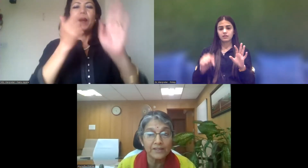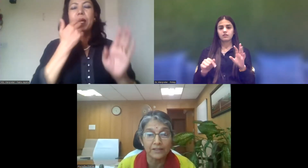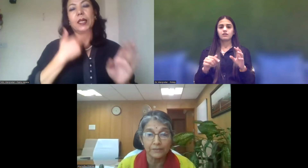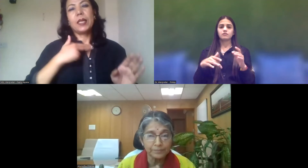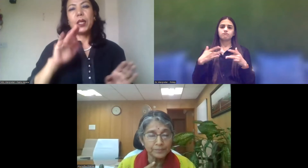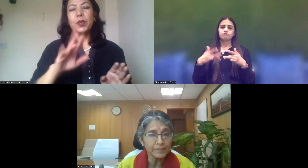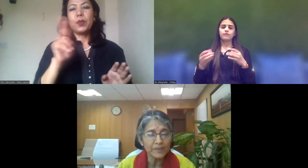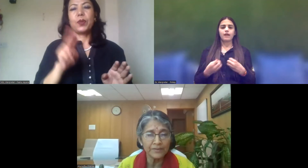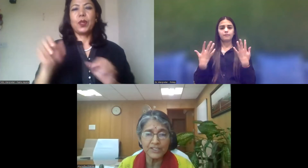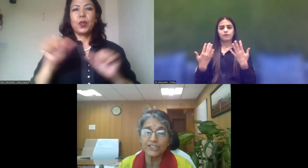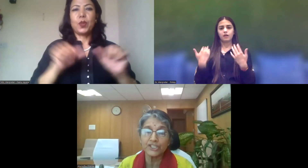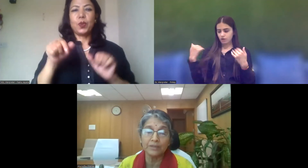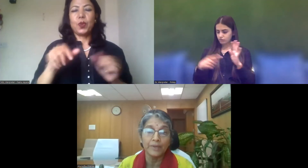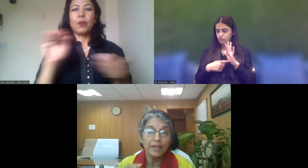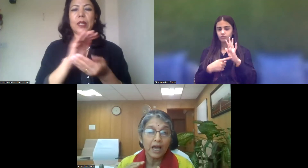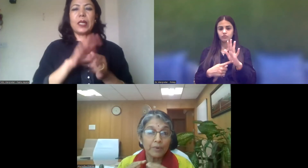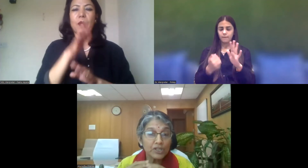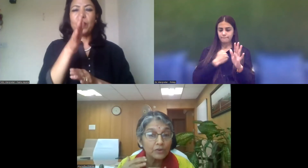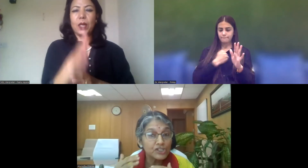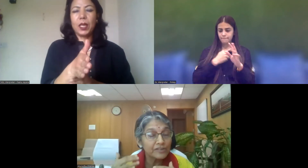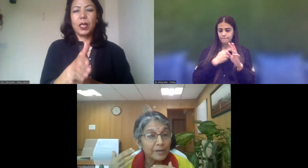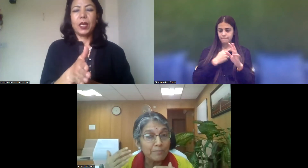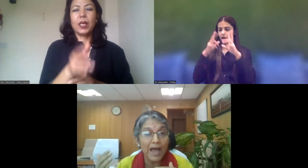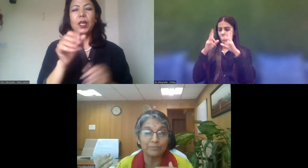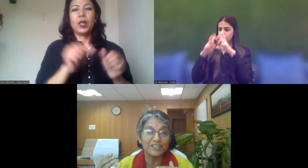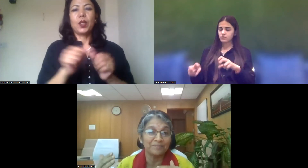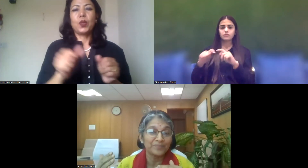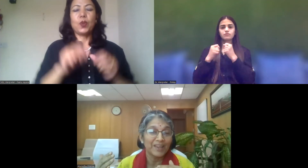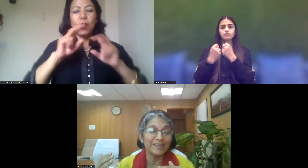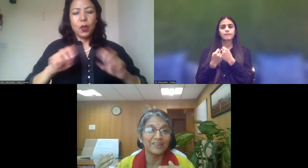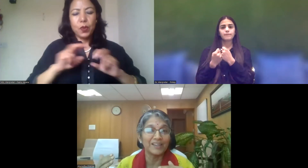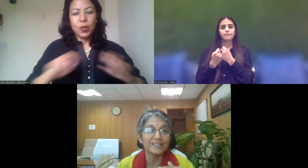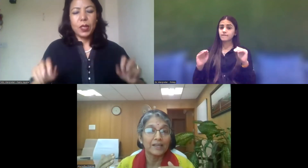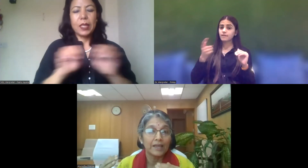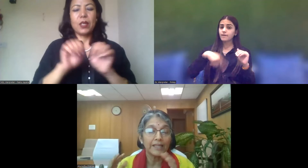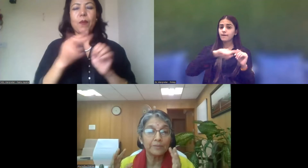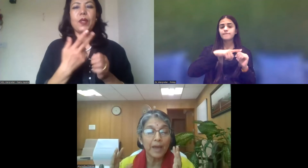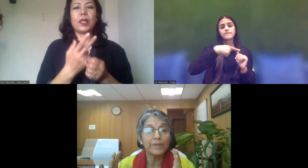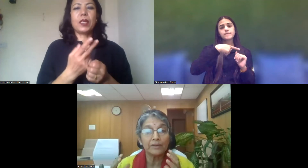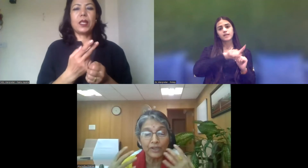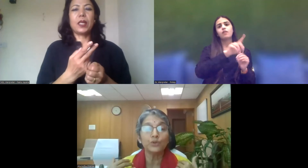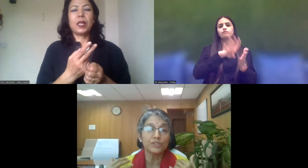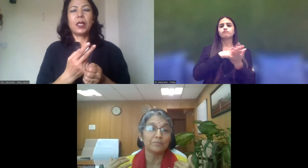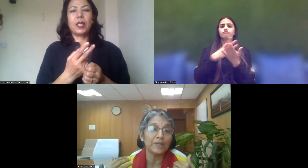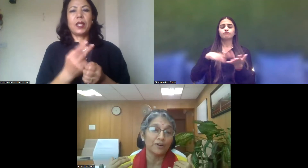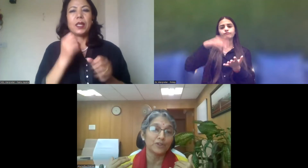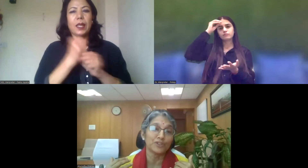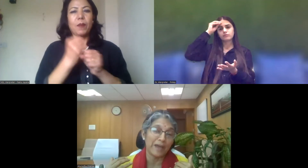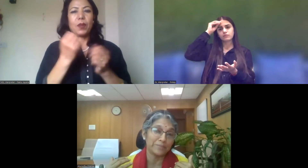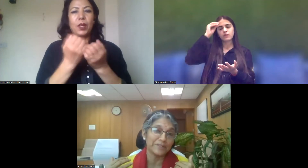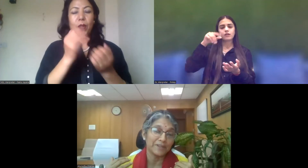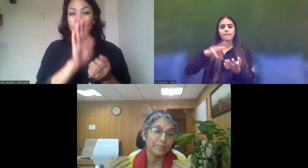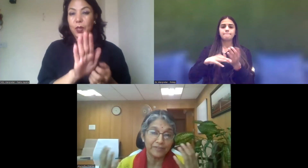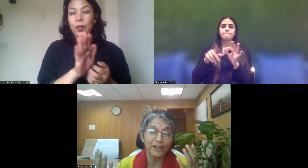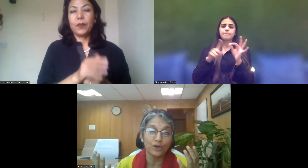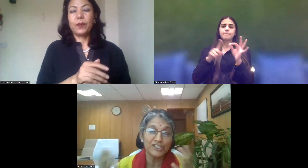my research team about how the children mapped the areas. And the mapping, we used many of those